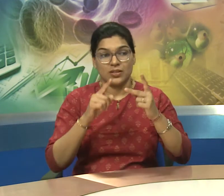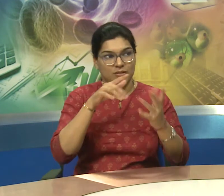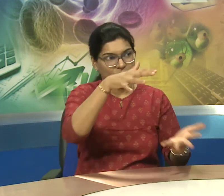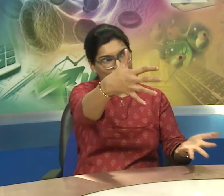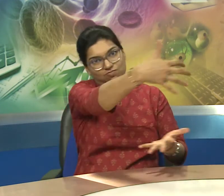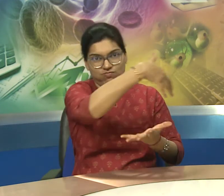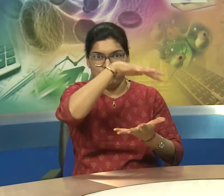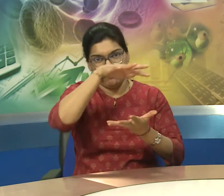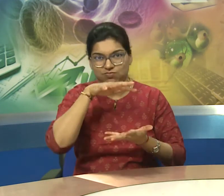Second point,